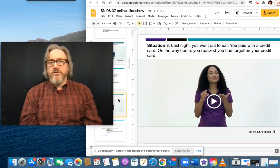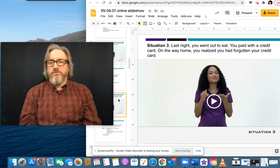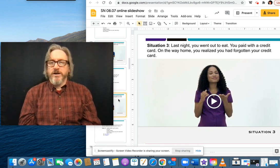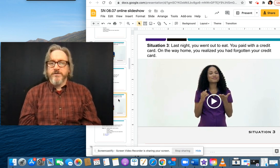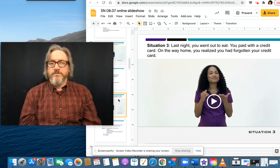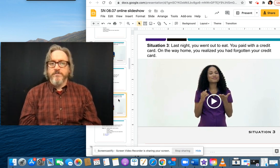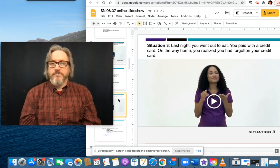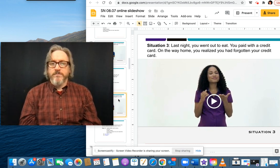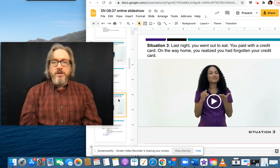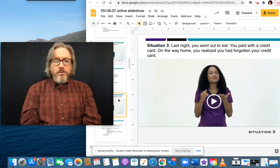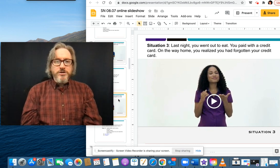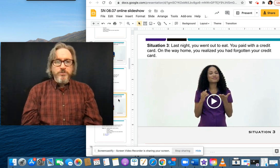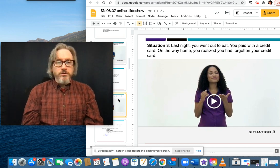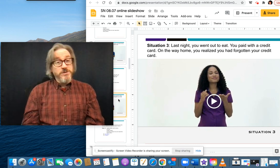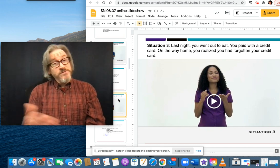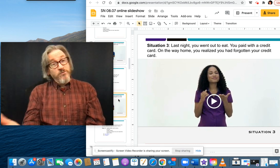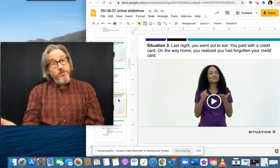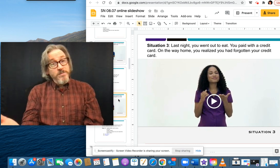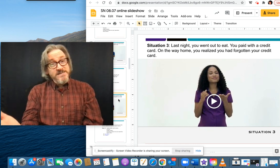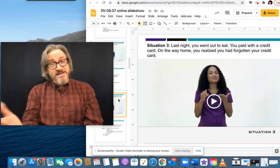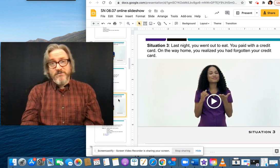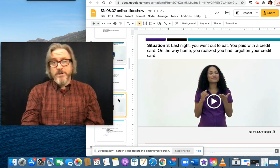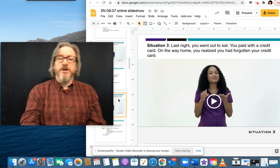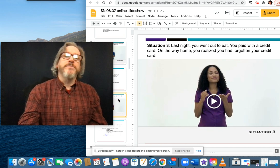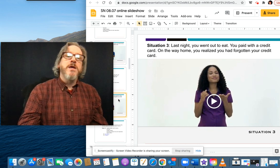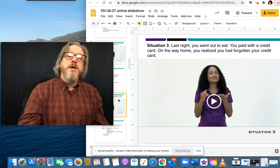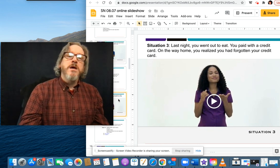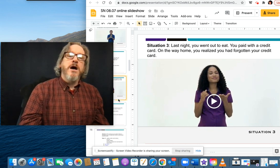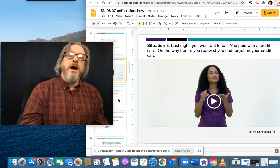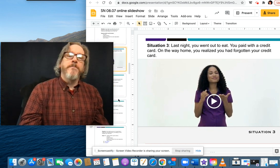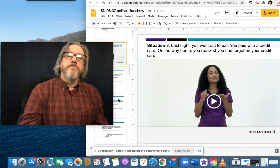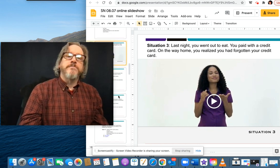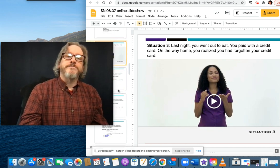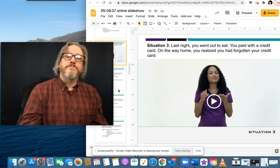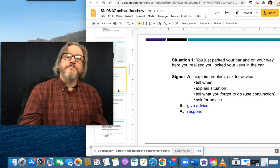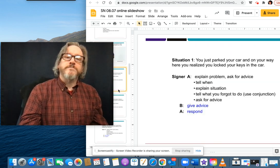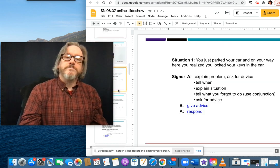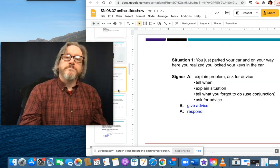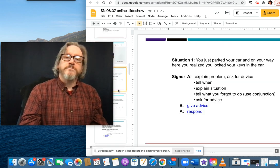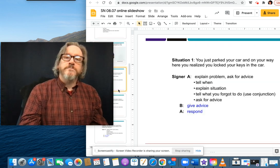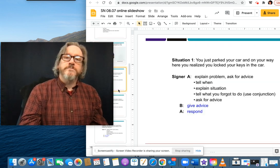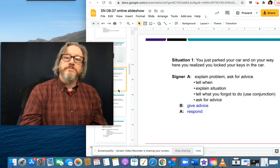There's the video for it. Lauren Terrell, she was former Miss Deaf America.